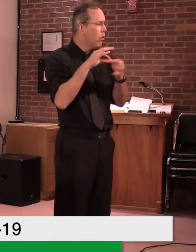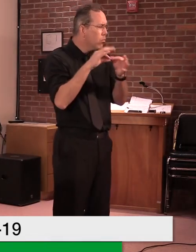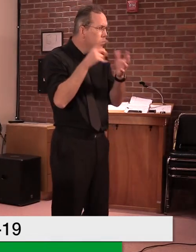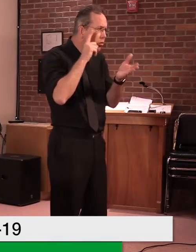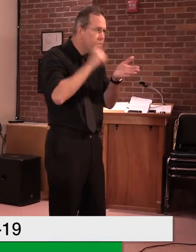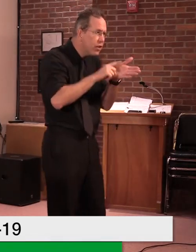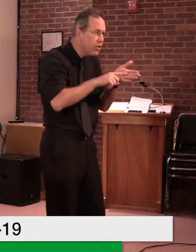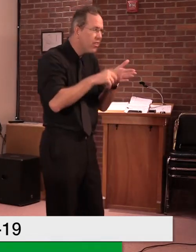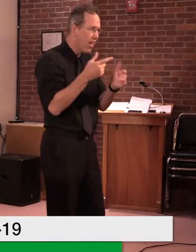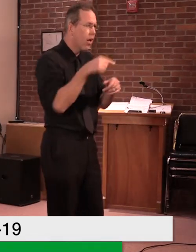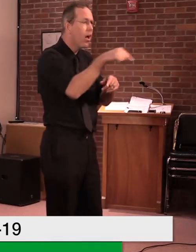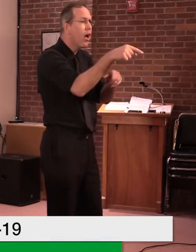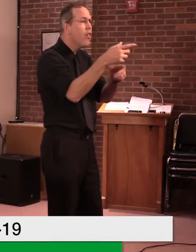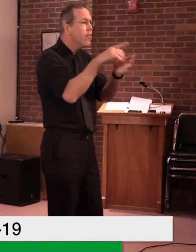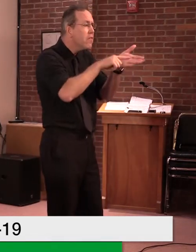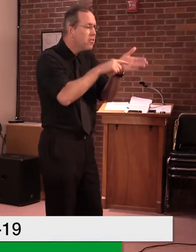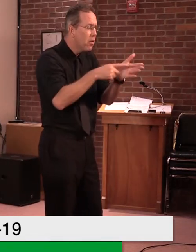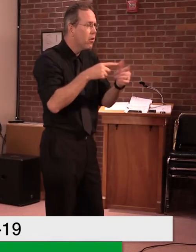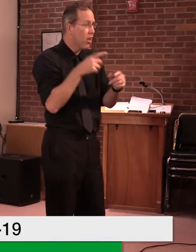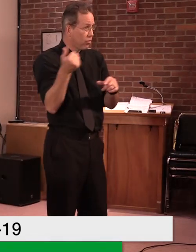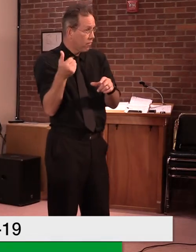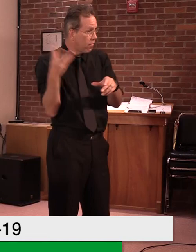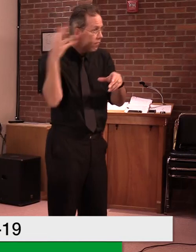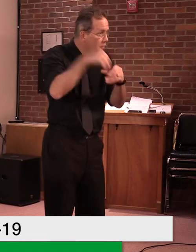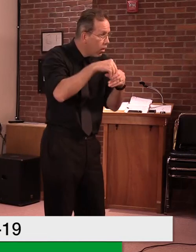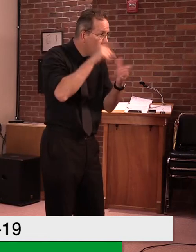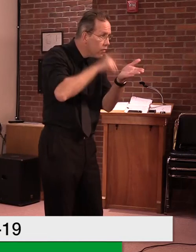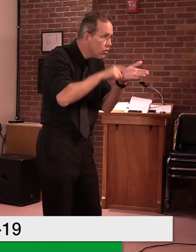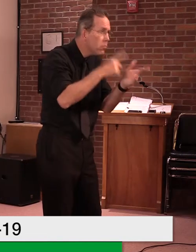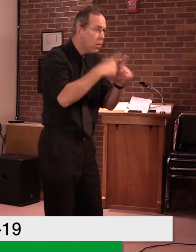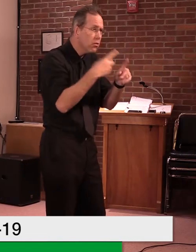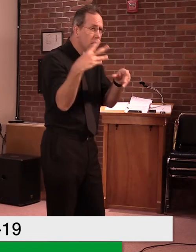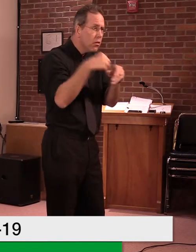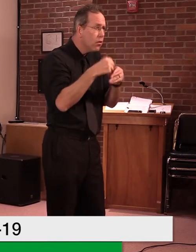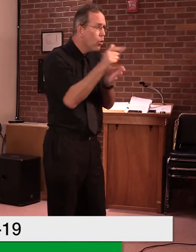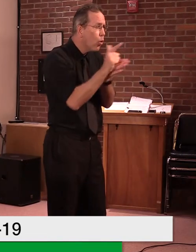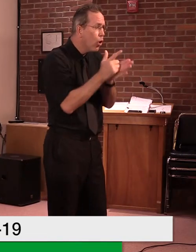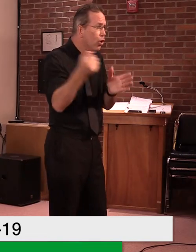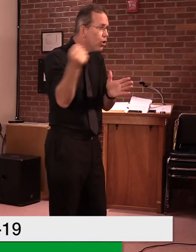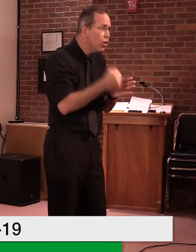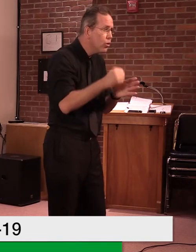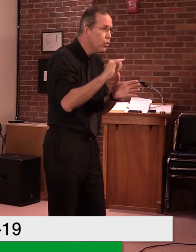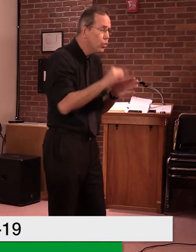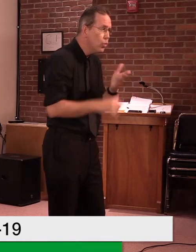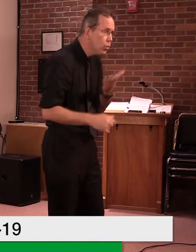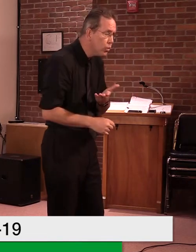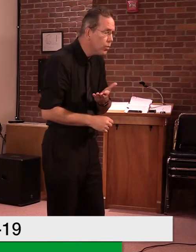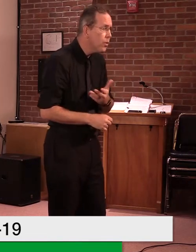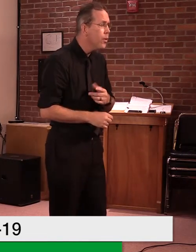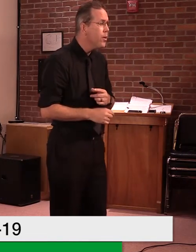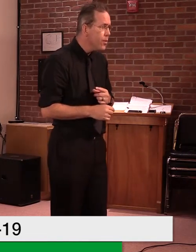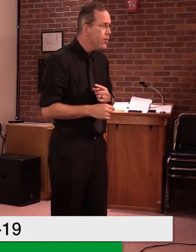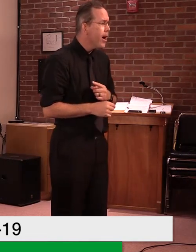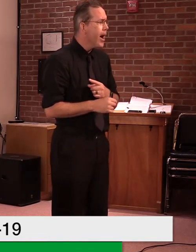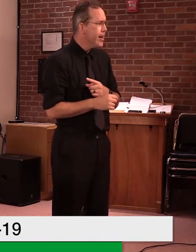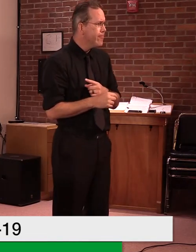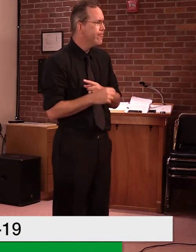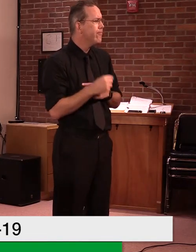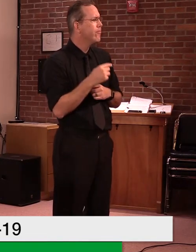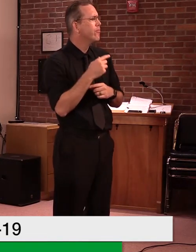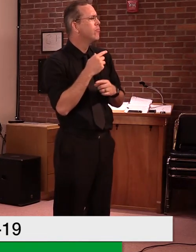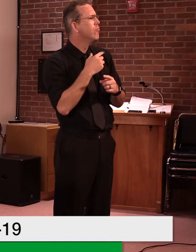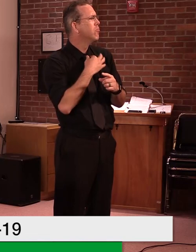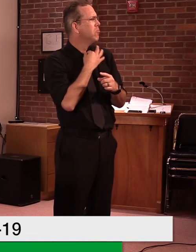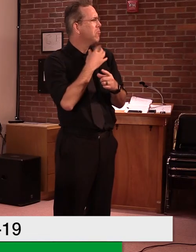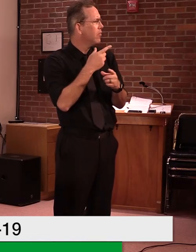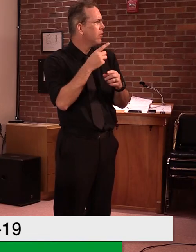this matter? The Defender General appeared to question whether one has taken place at all prior to this Downs Rapid review.